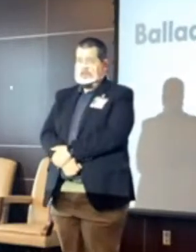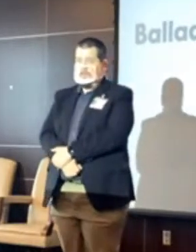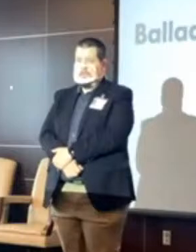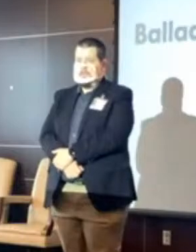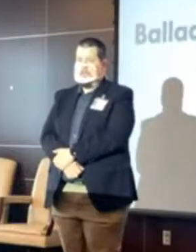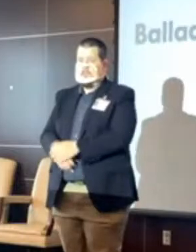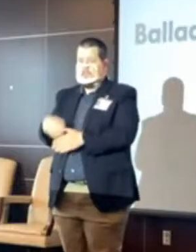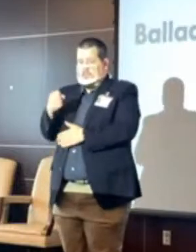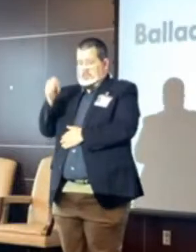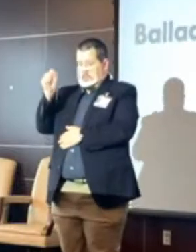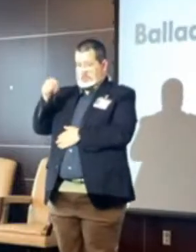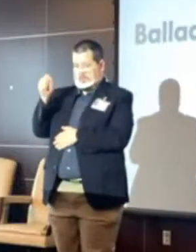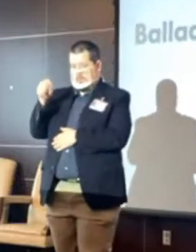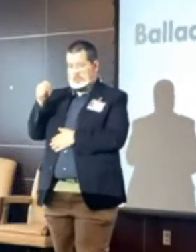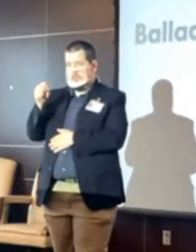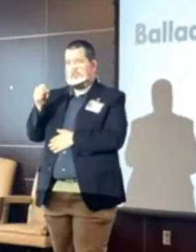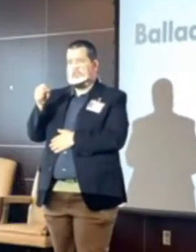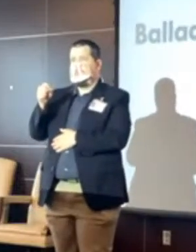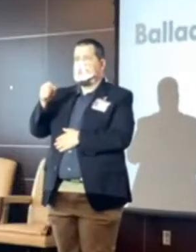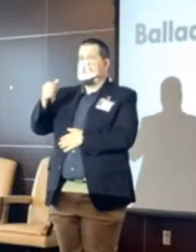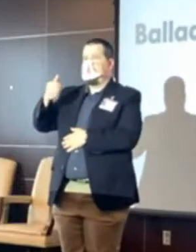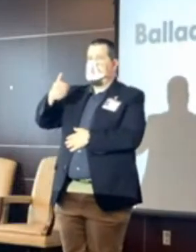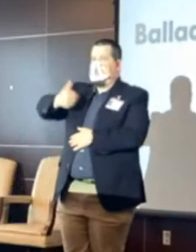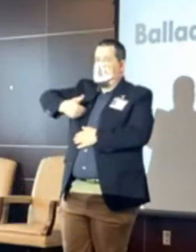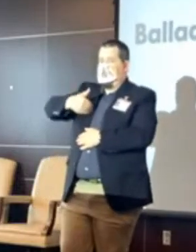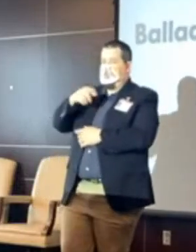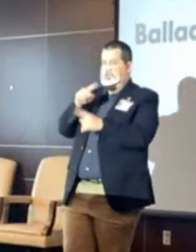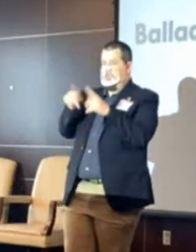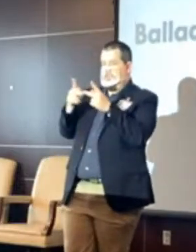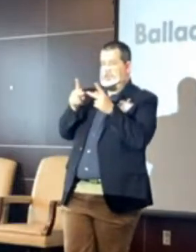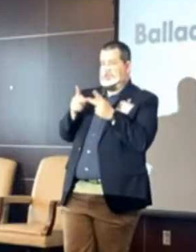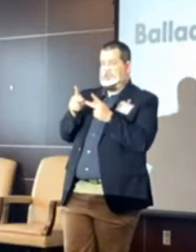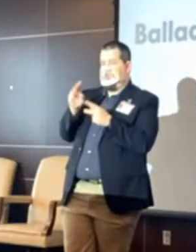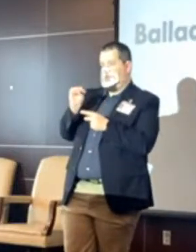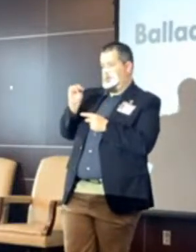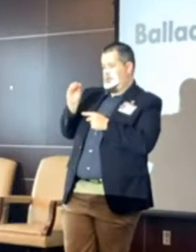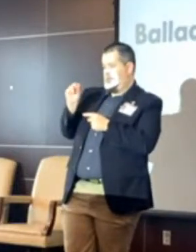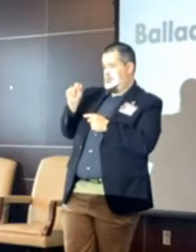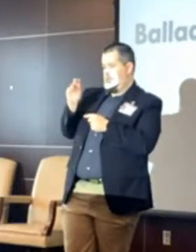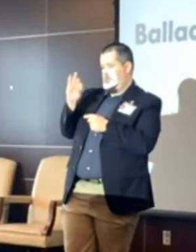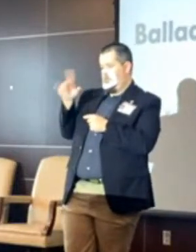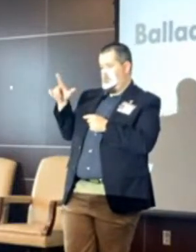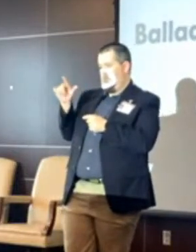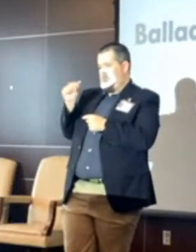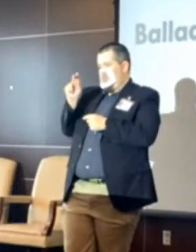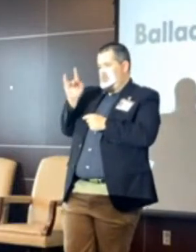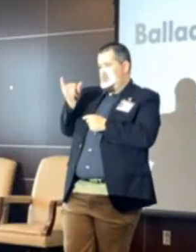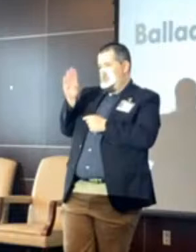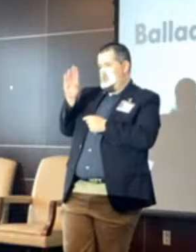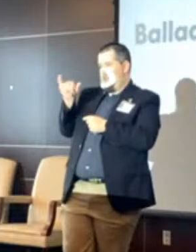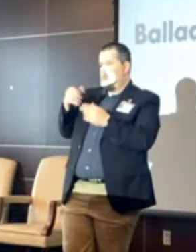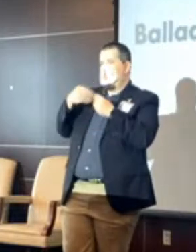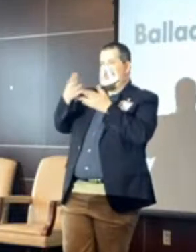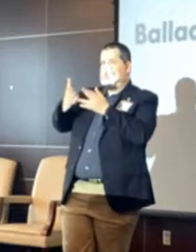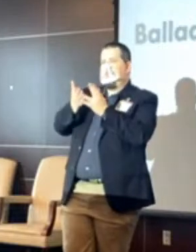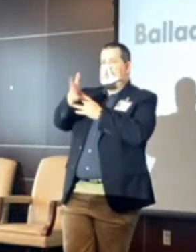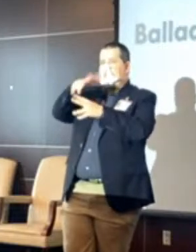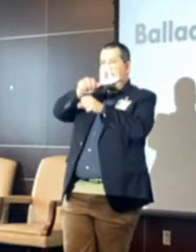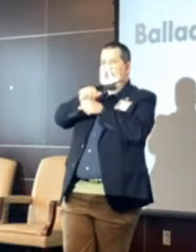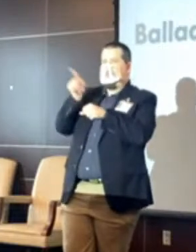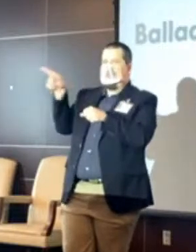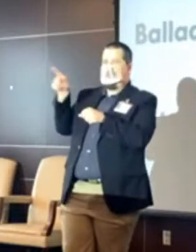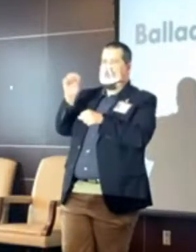Yeah, so we are, currently we have various sites. A lot of the monoclonal antibodies have been delivered through appointments in the emergency room. So as